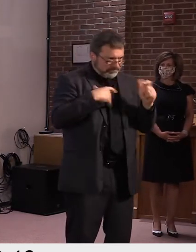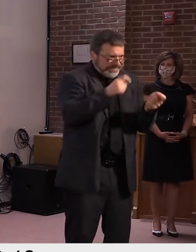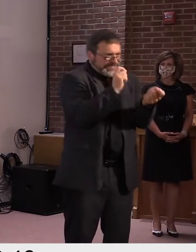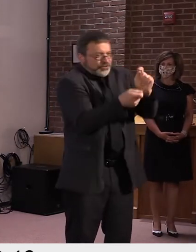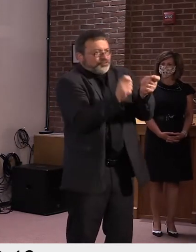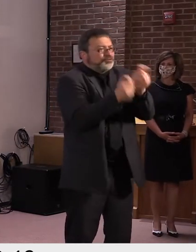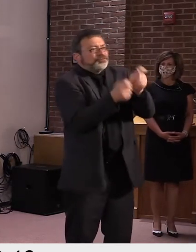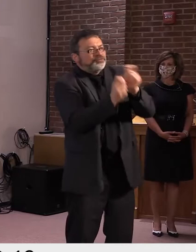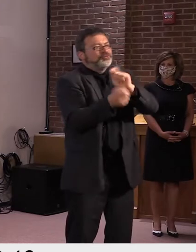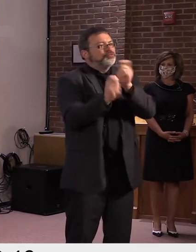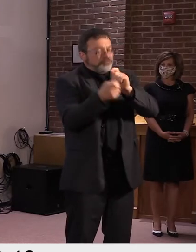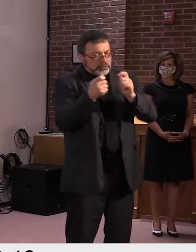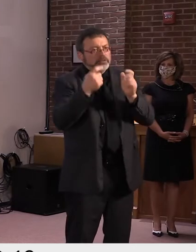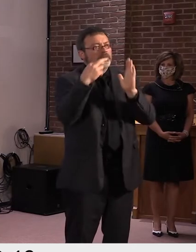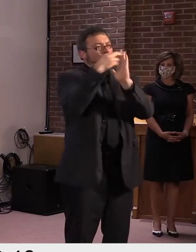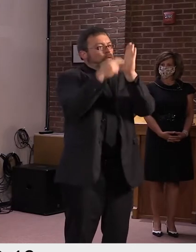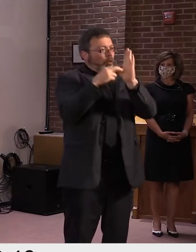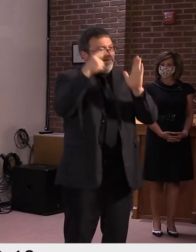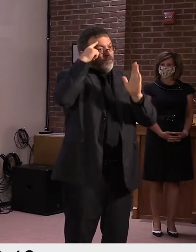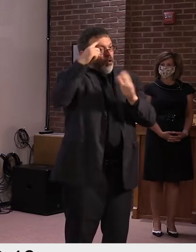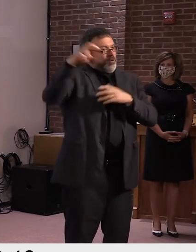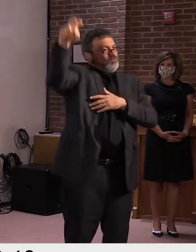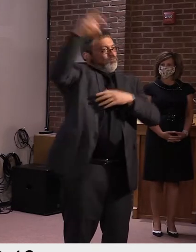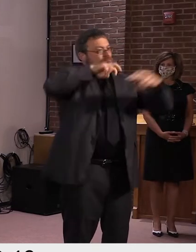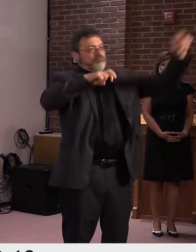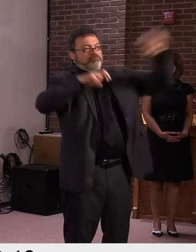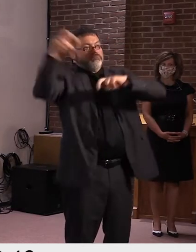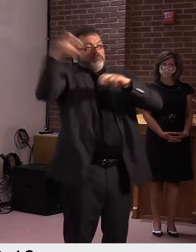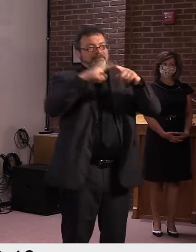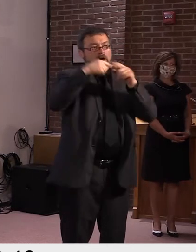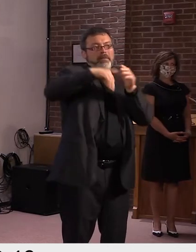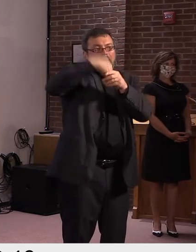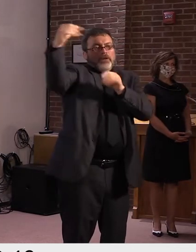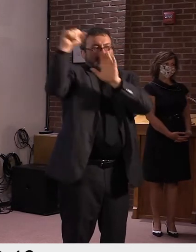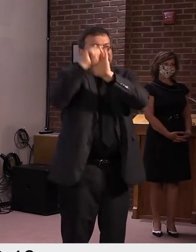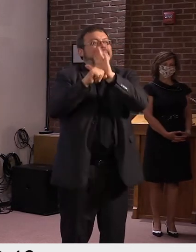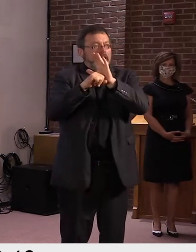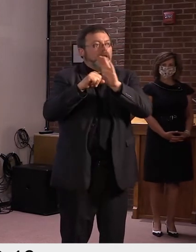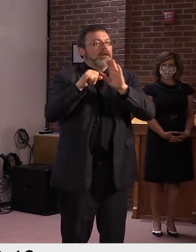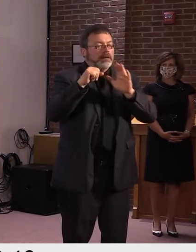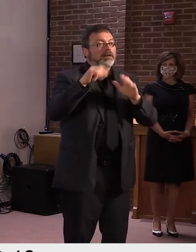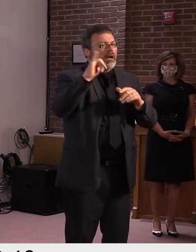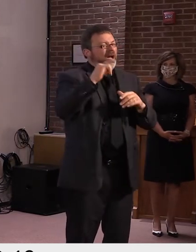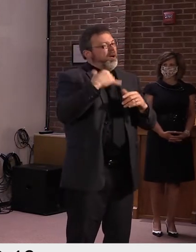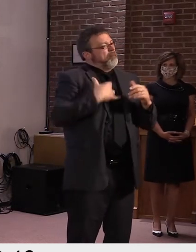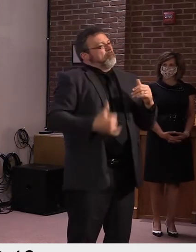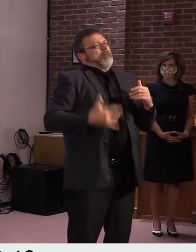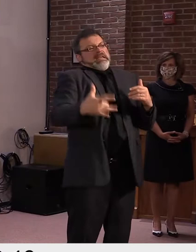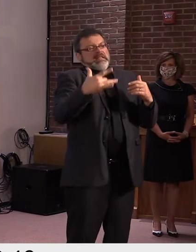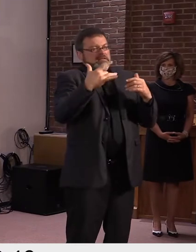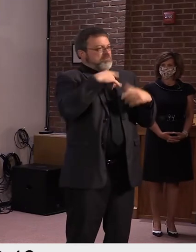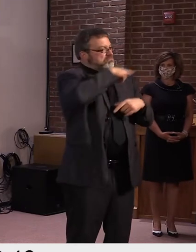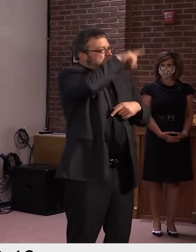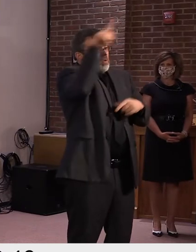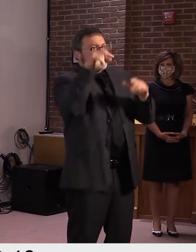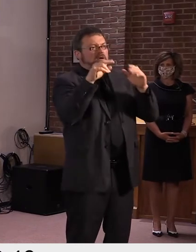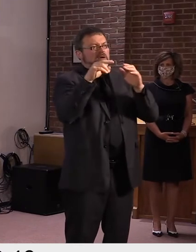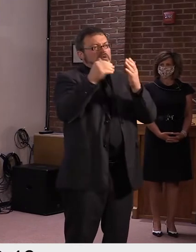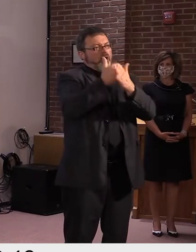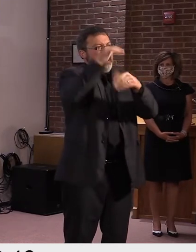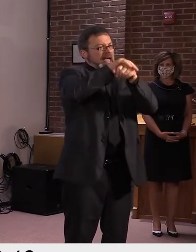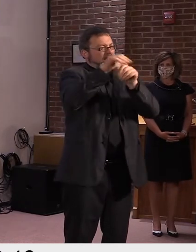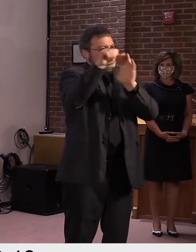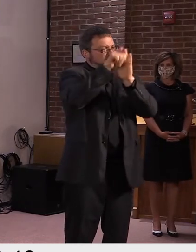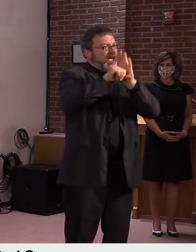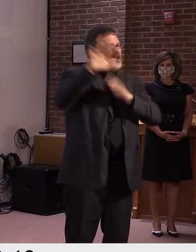to allow much of the Northeast to visit Vermont without a quarantine, because they are coming from counties and other states with low